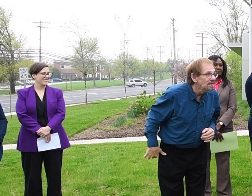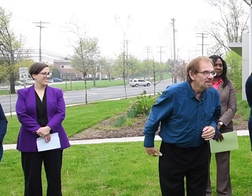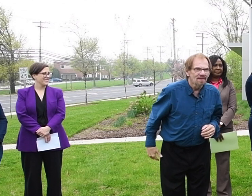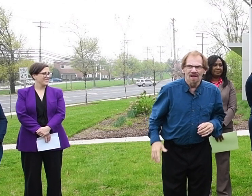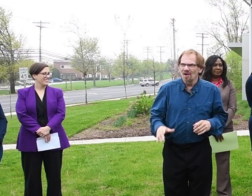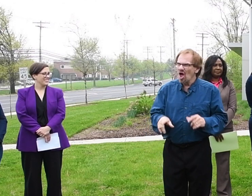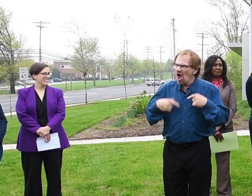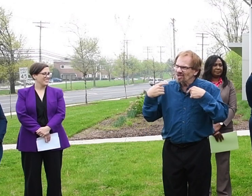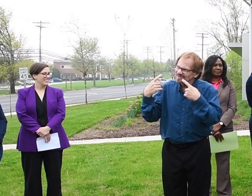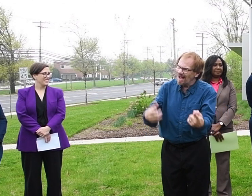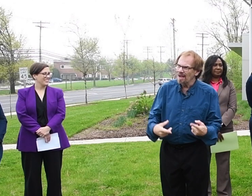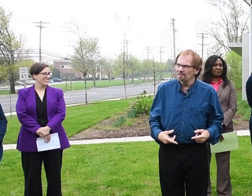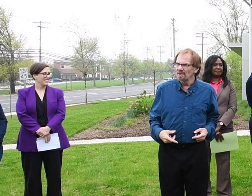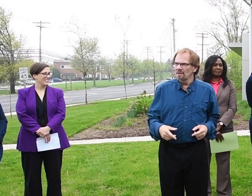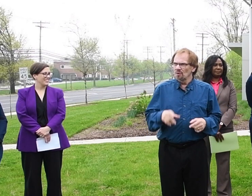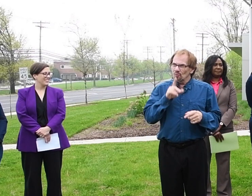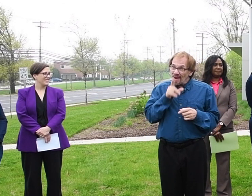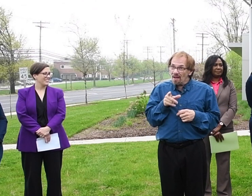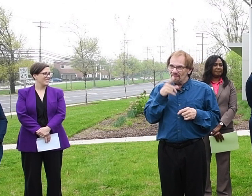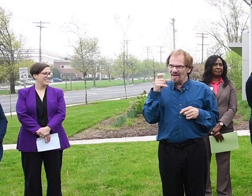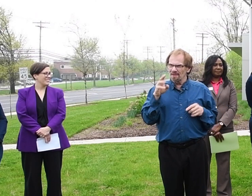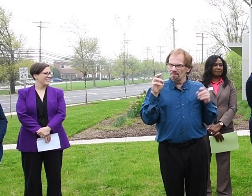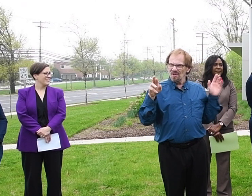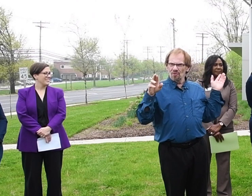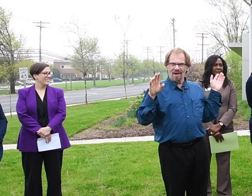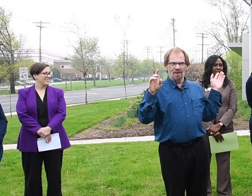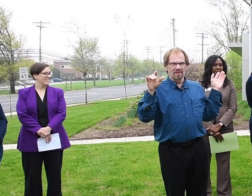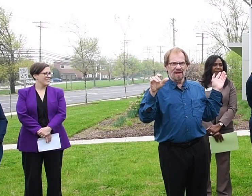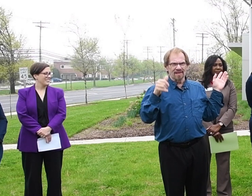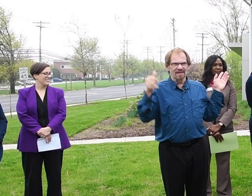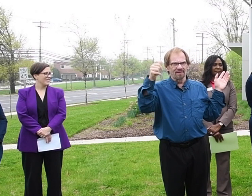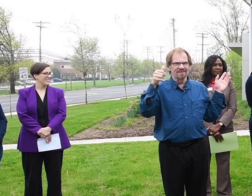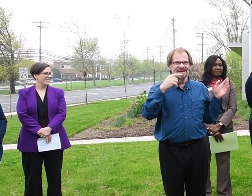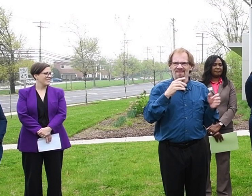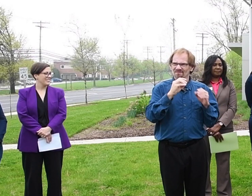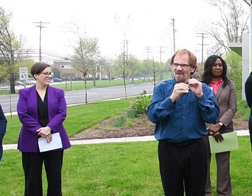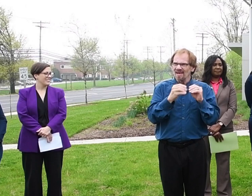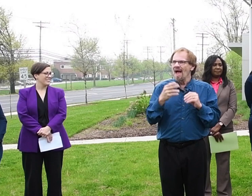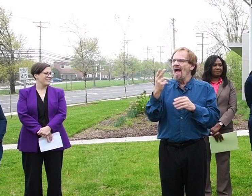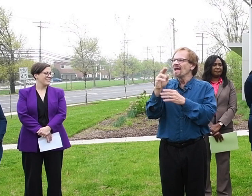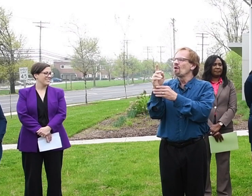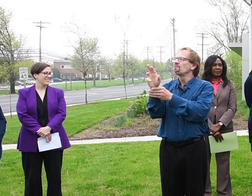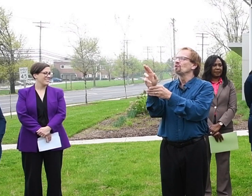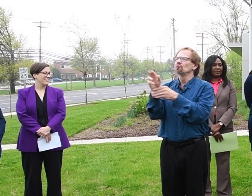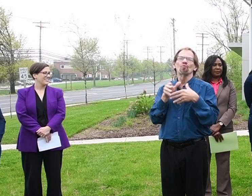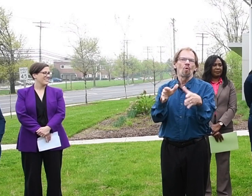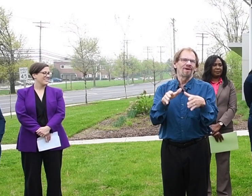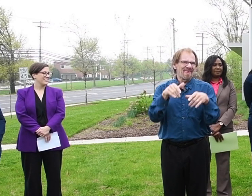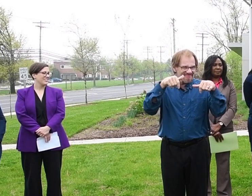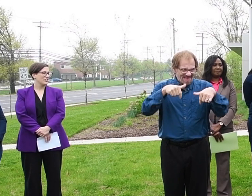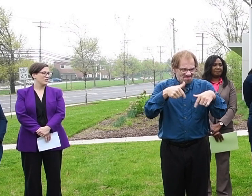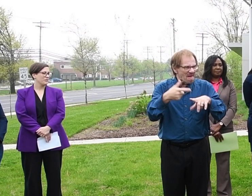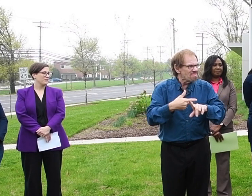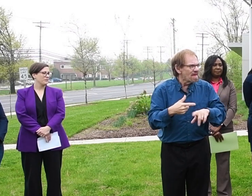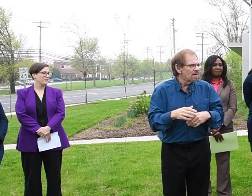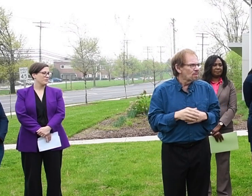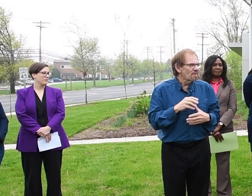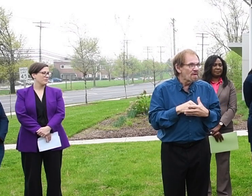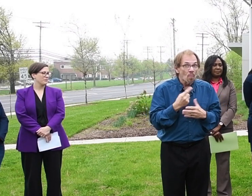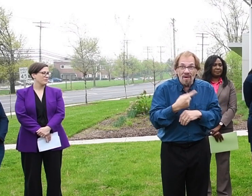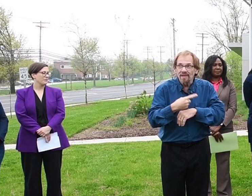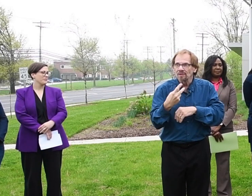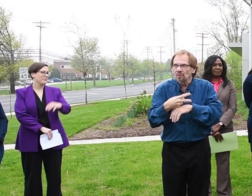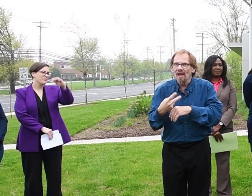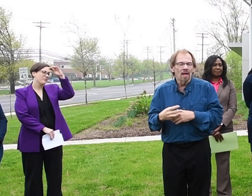because Mr. County Executive just said he's going to fix Hanover Road, or at least start to this month. Within a day of our